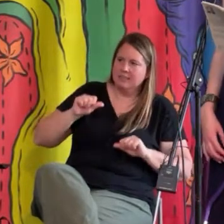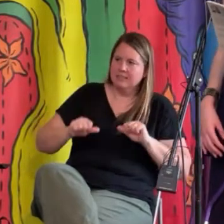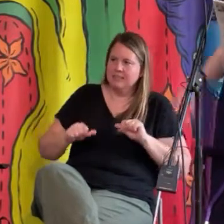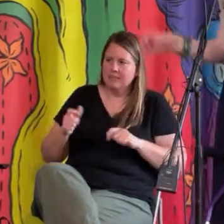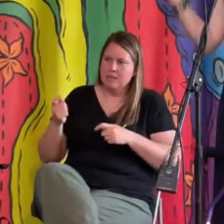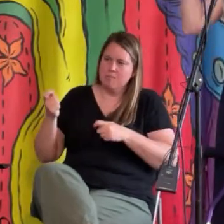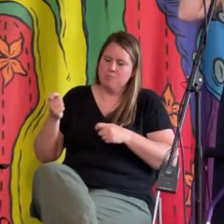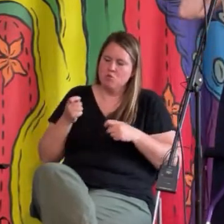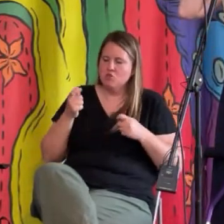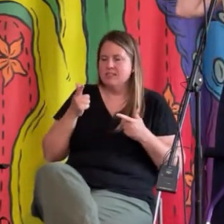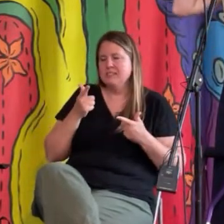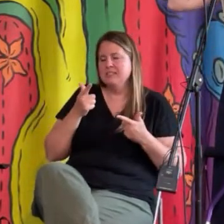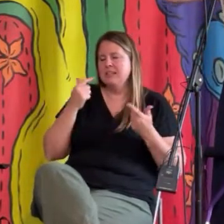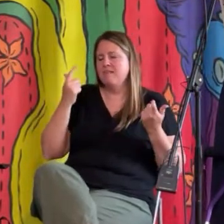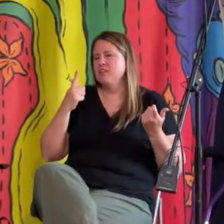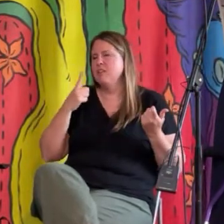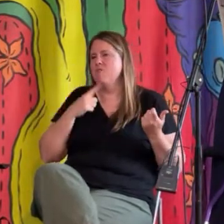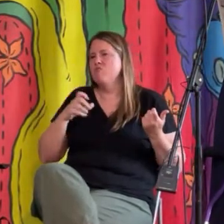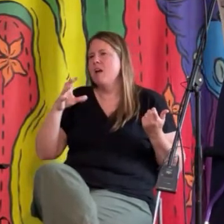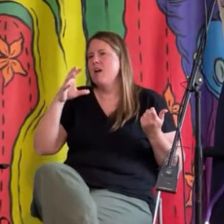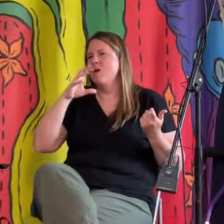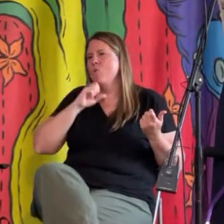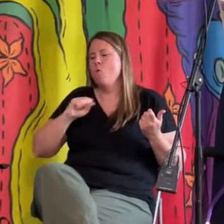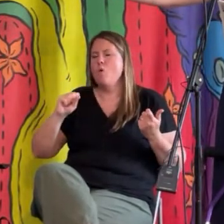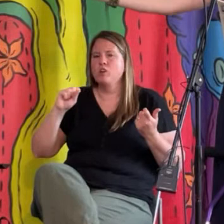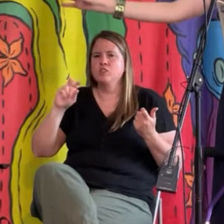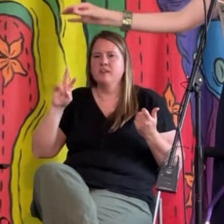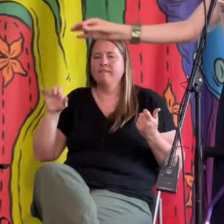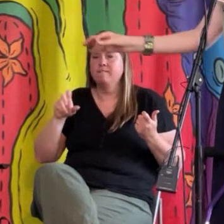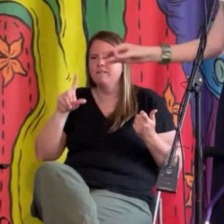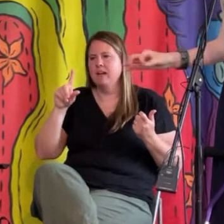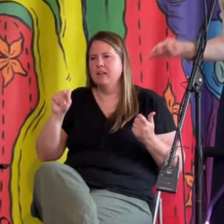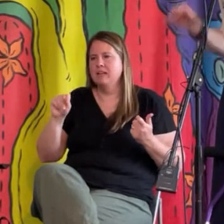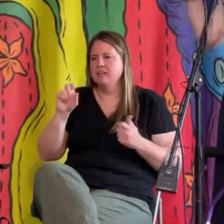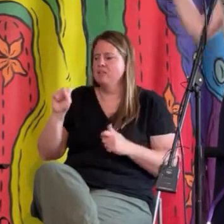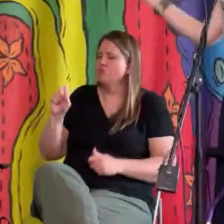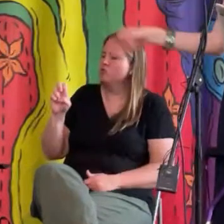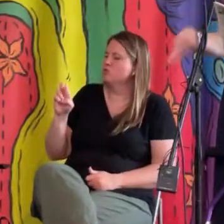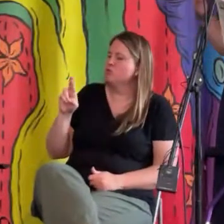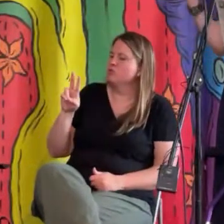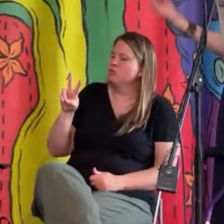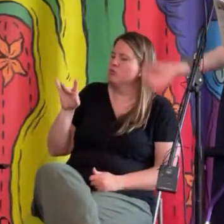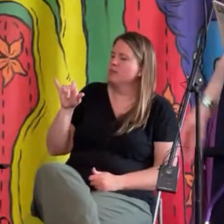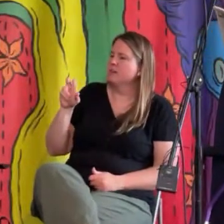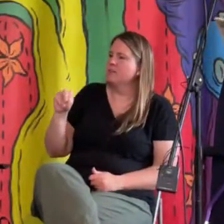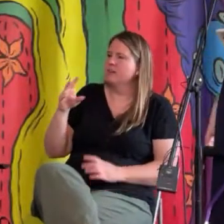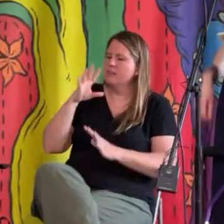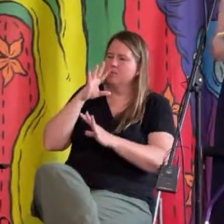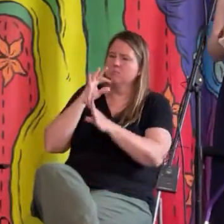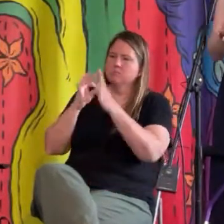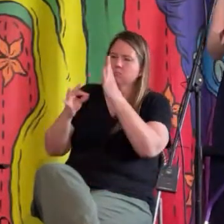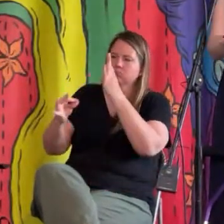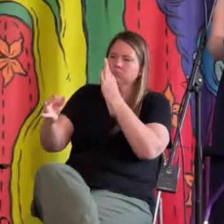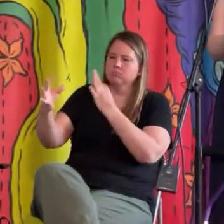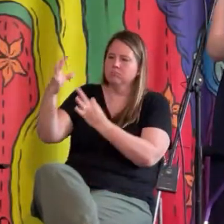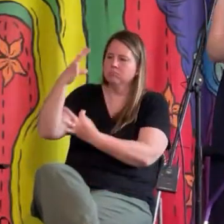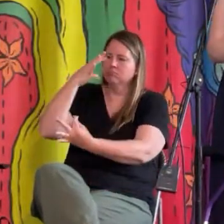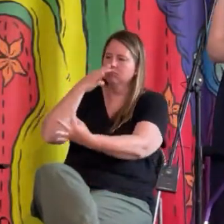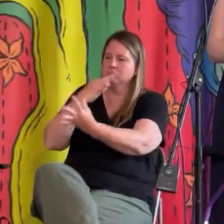laughter, that red, orange, violet, cerulean handkerchief slowly right out of my mouth.